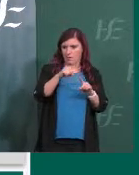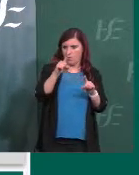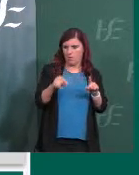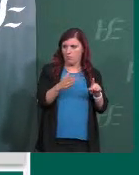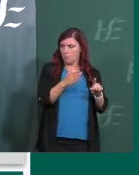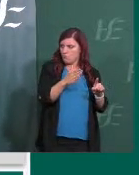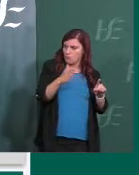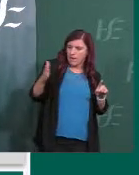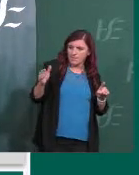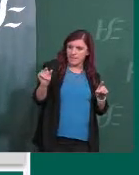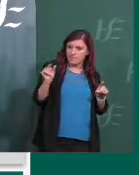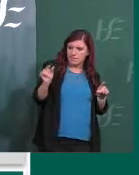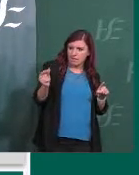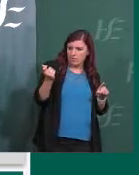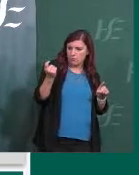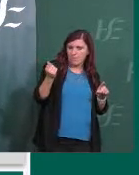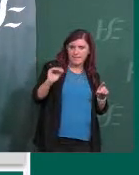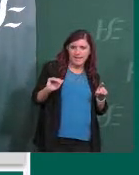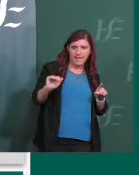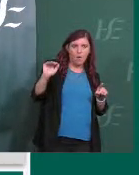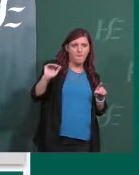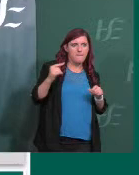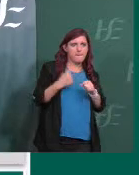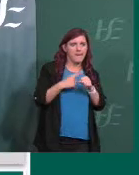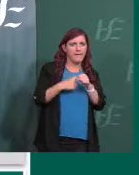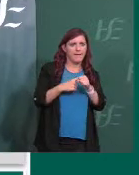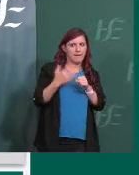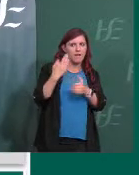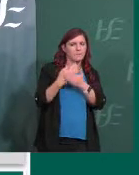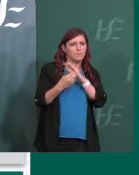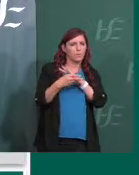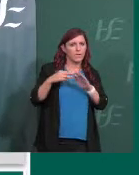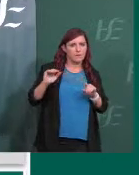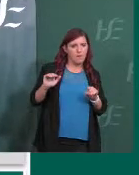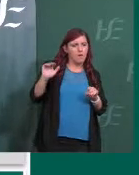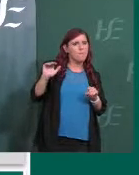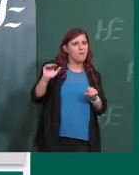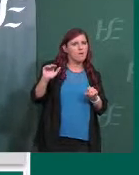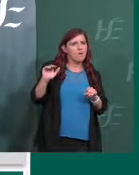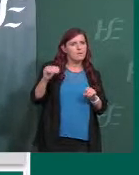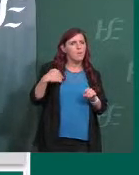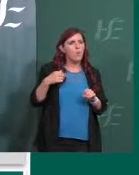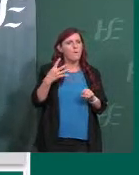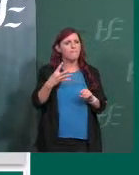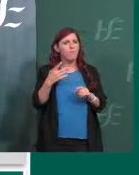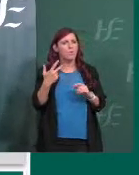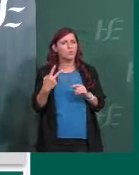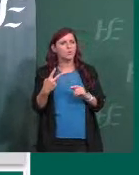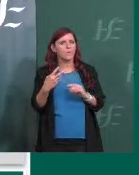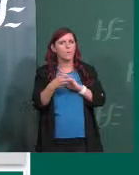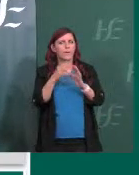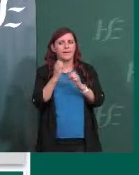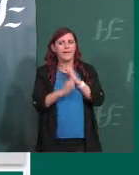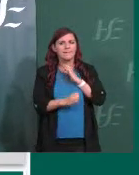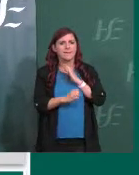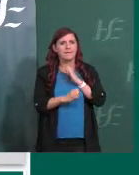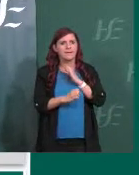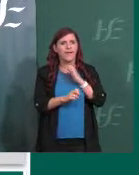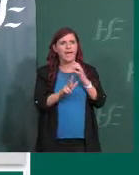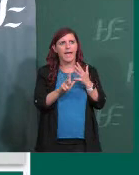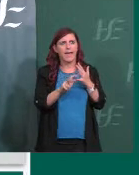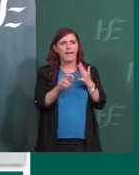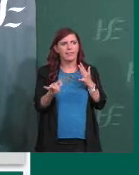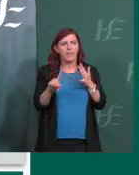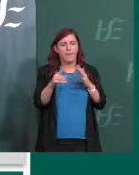right that the numbers have started to go up again in the last couple of weeks. We were at 42 for the week ending August the 8th, and that's